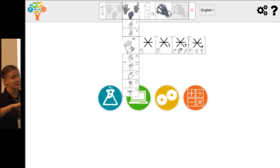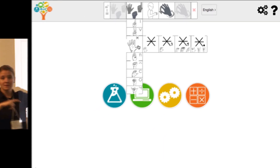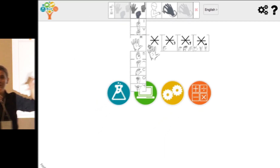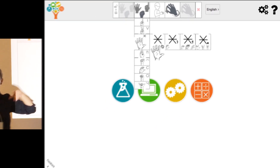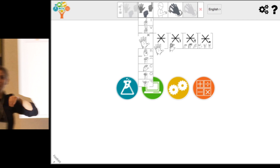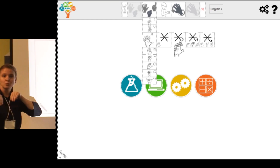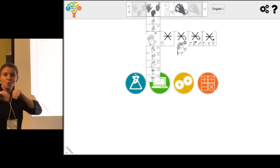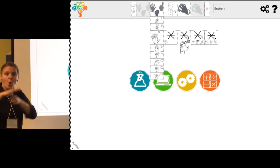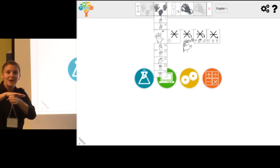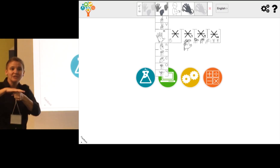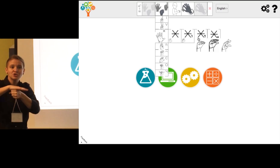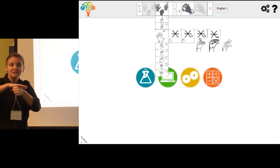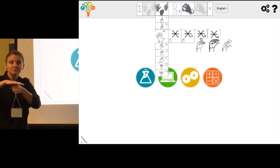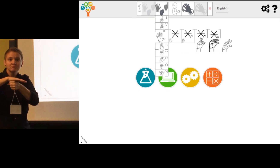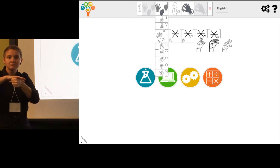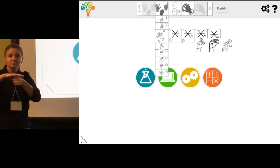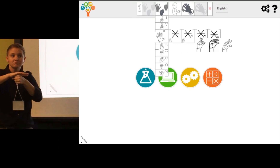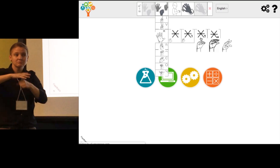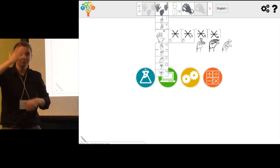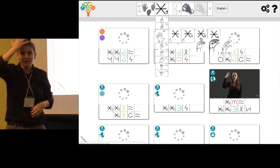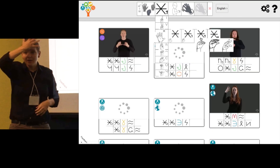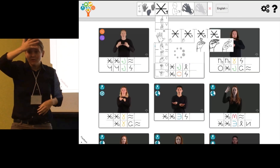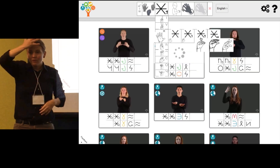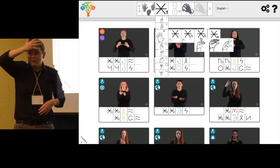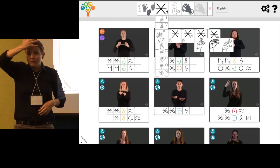I can also choose the location. So that middle